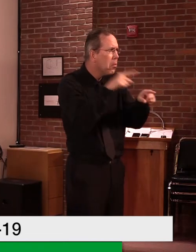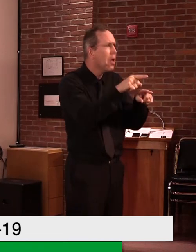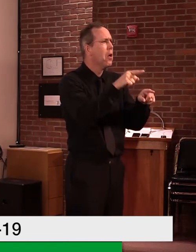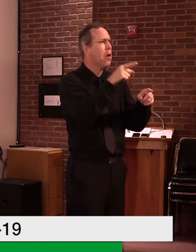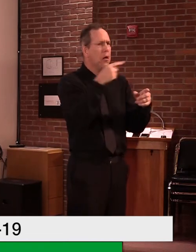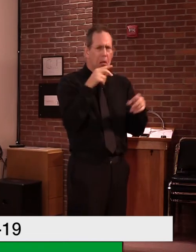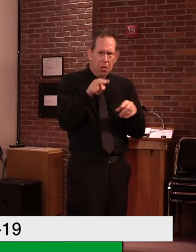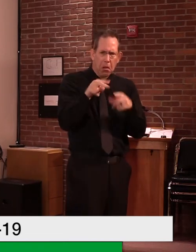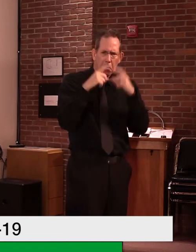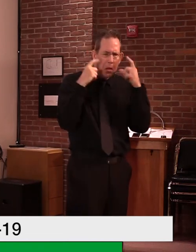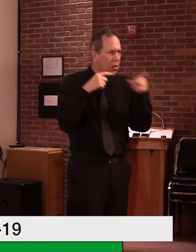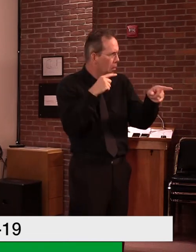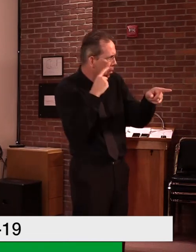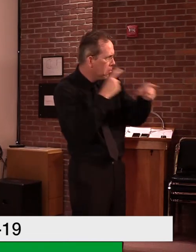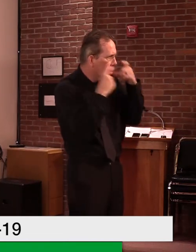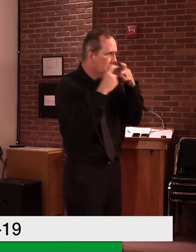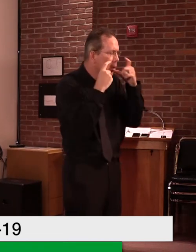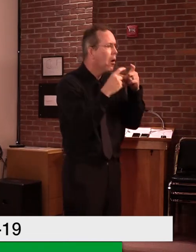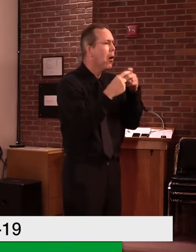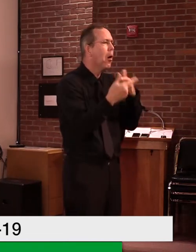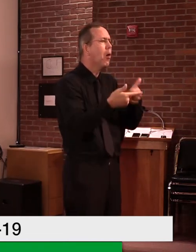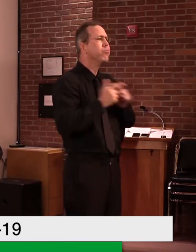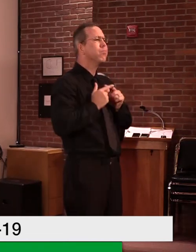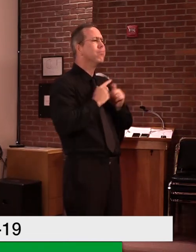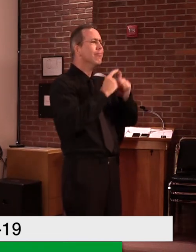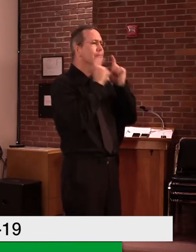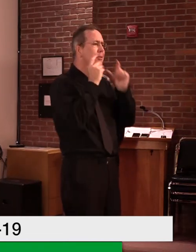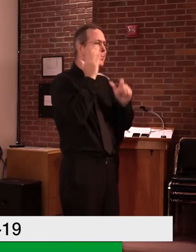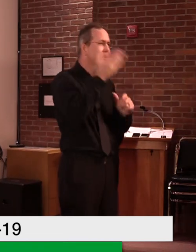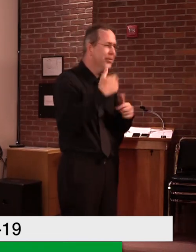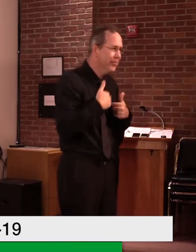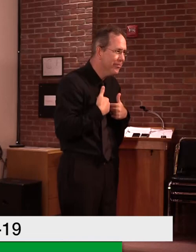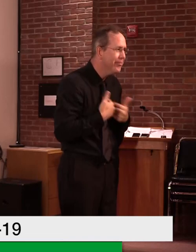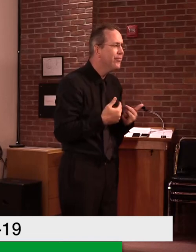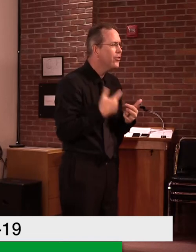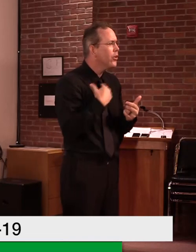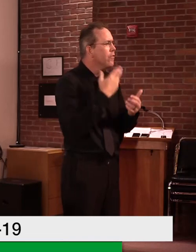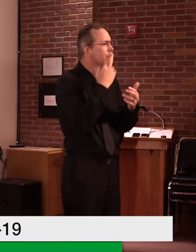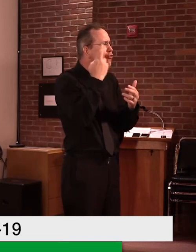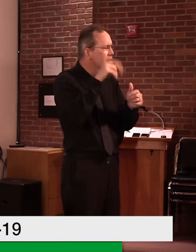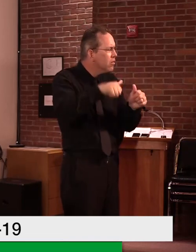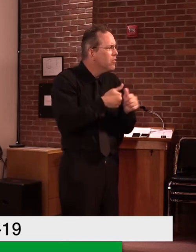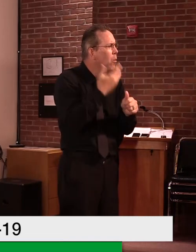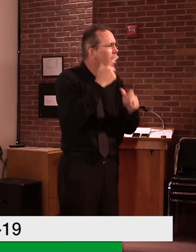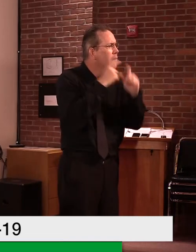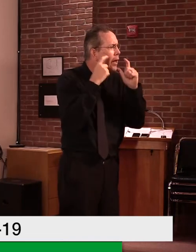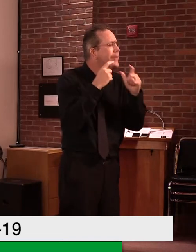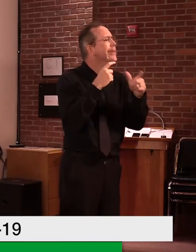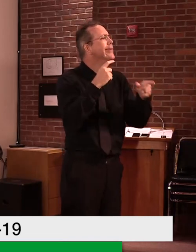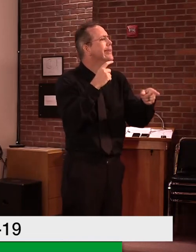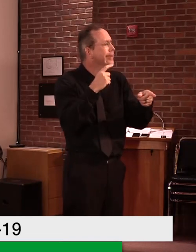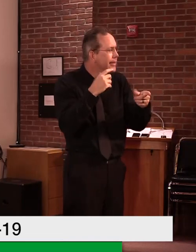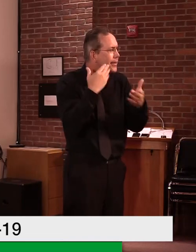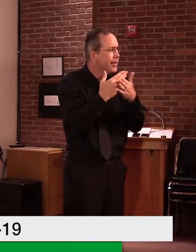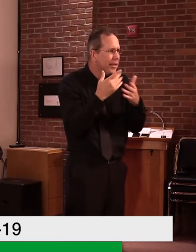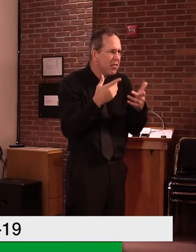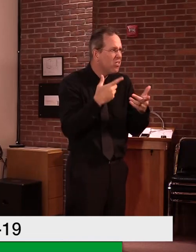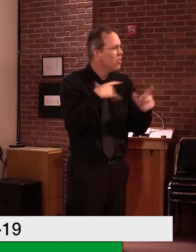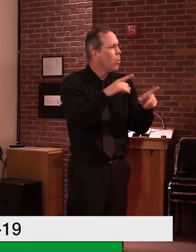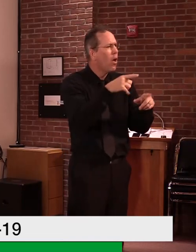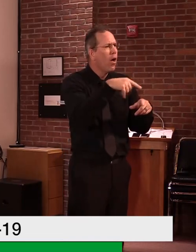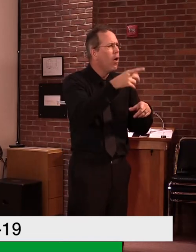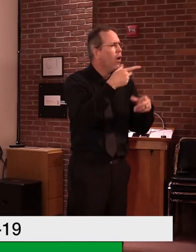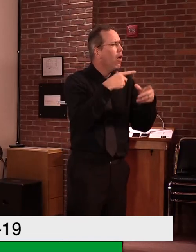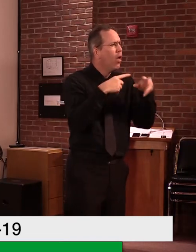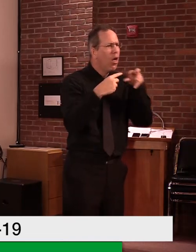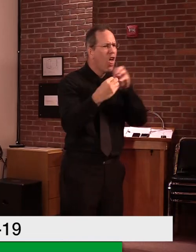to give them the benefit of the doubt, because attacking, shaming, and judging isn't going to